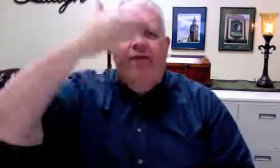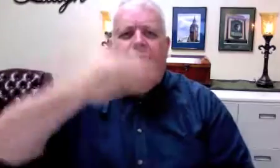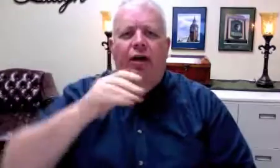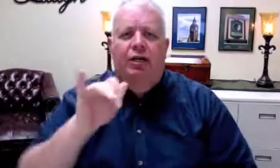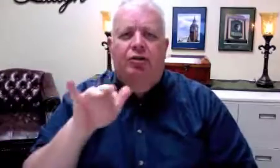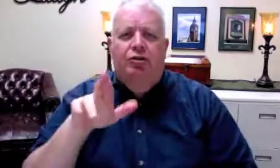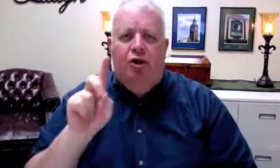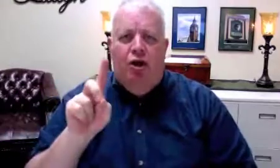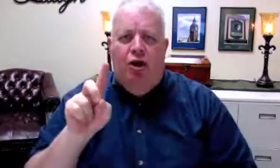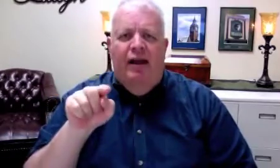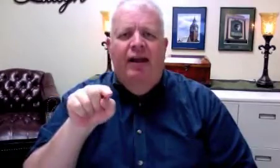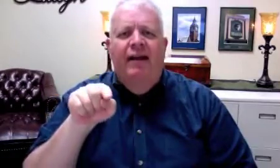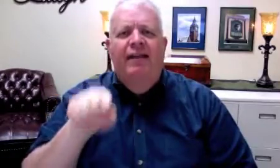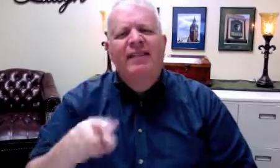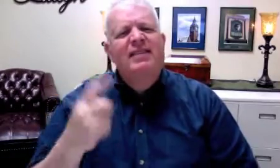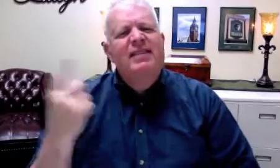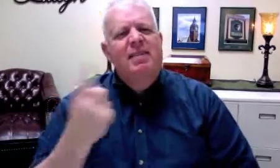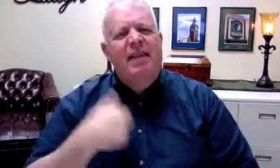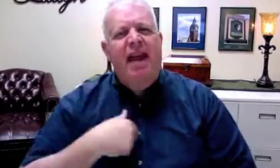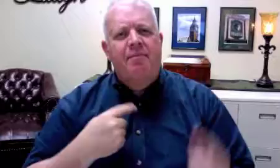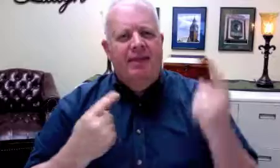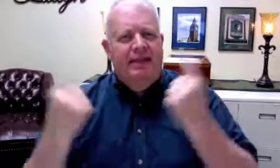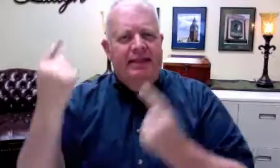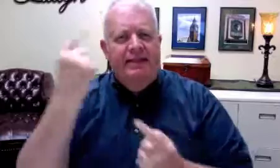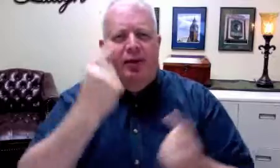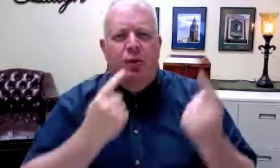is something I have been considering for a long time.